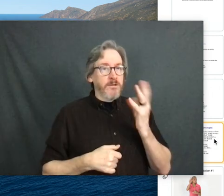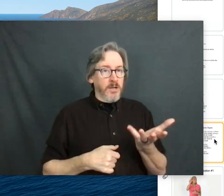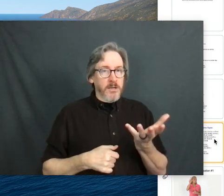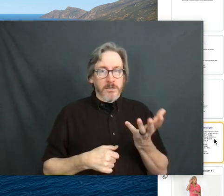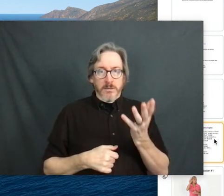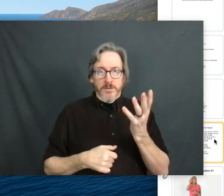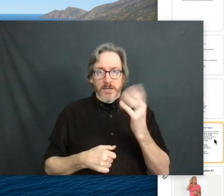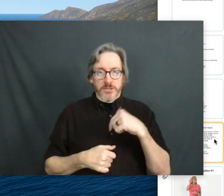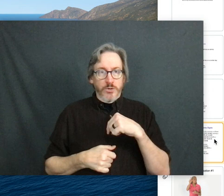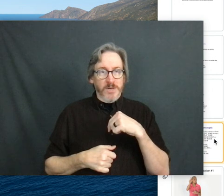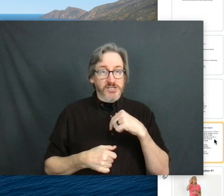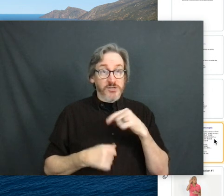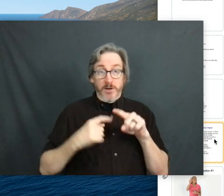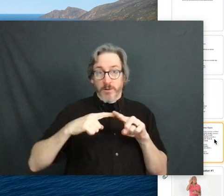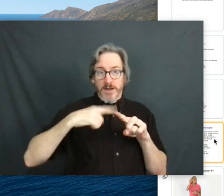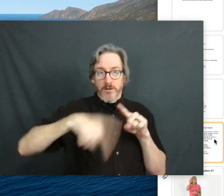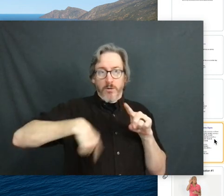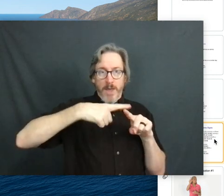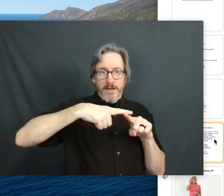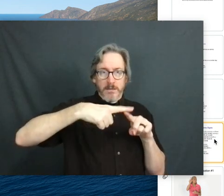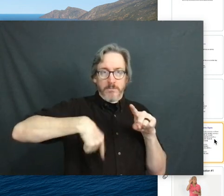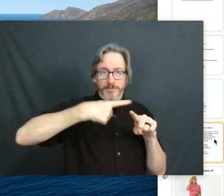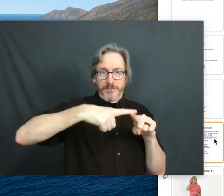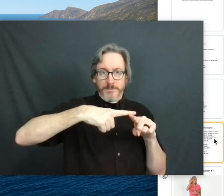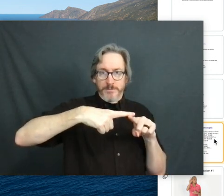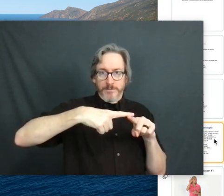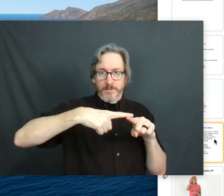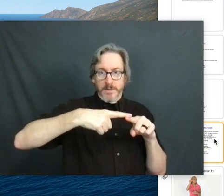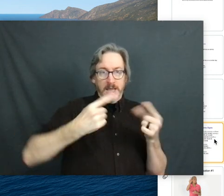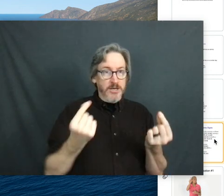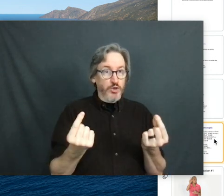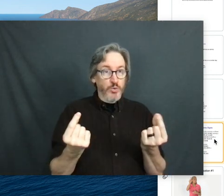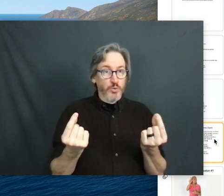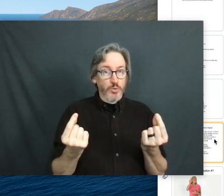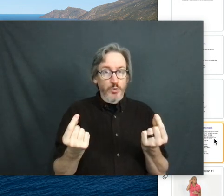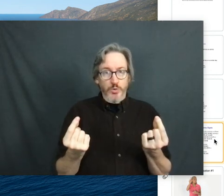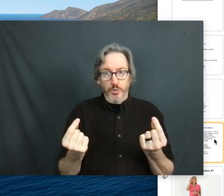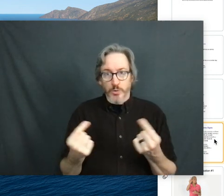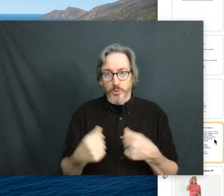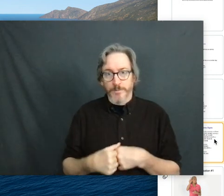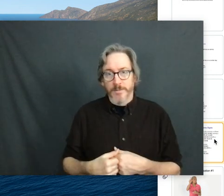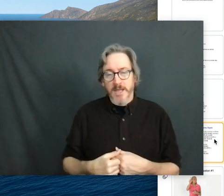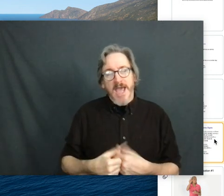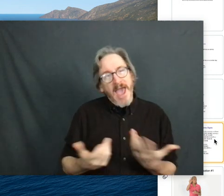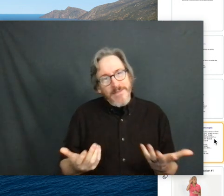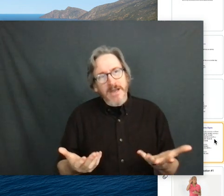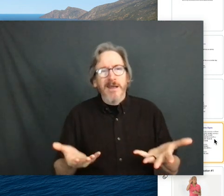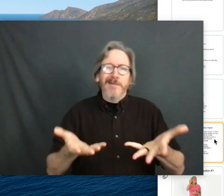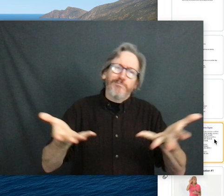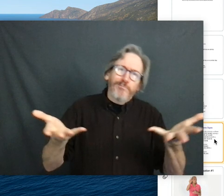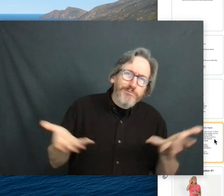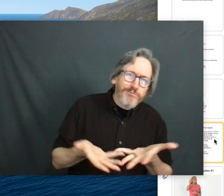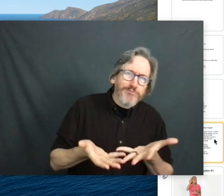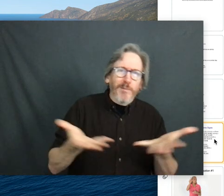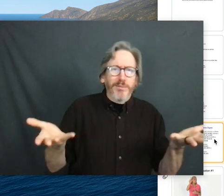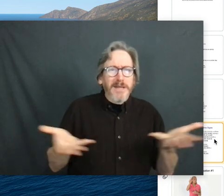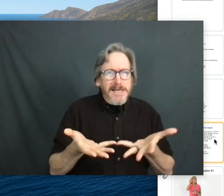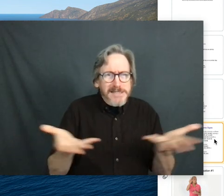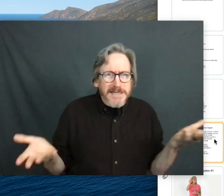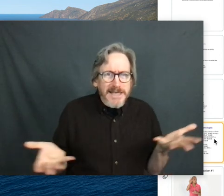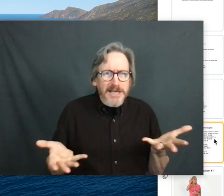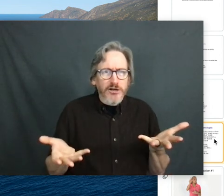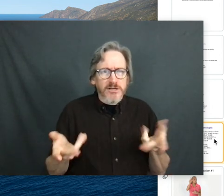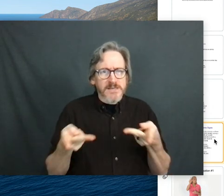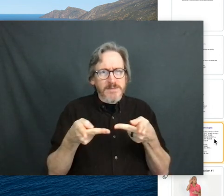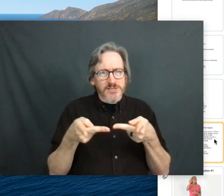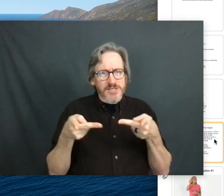And then the two questions we already went, when and do. And then